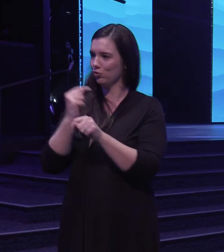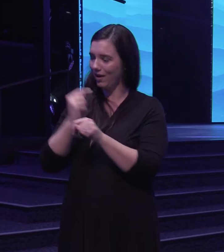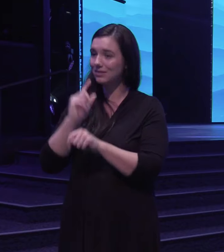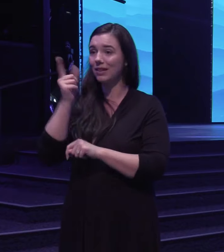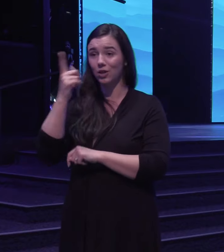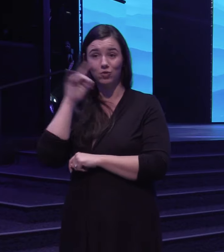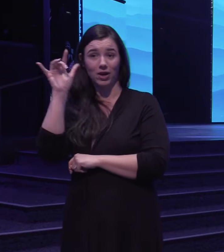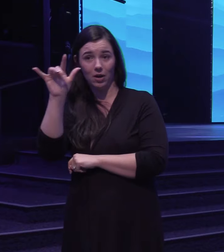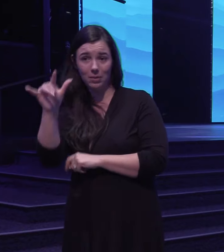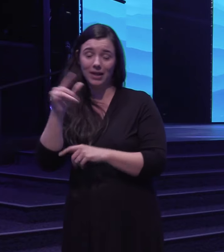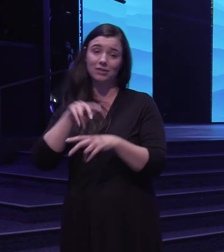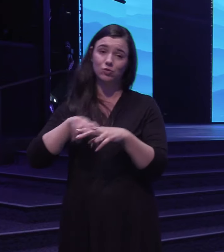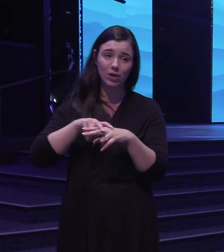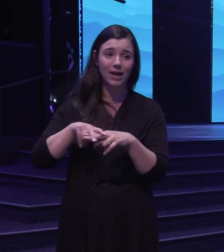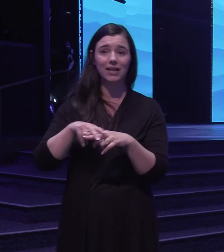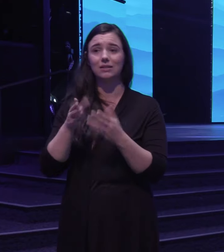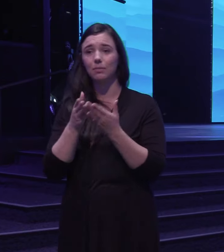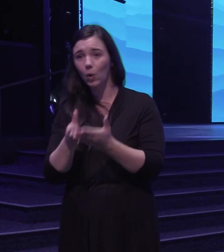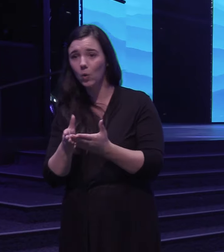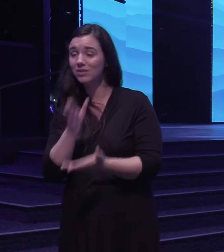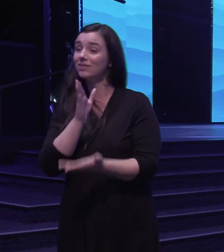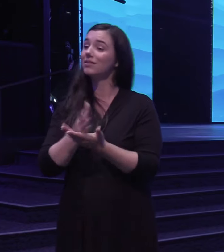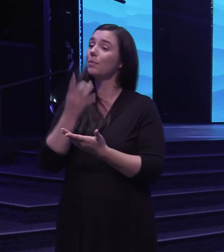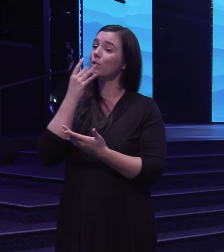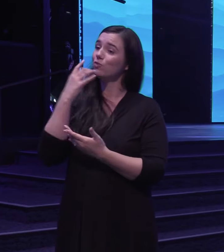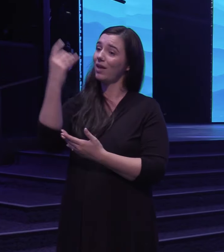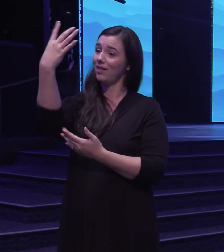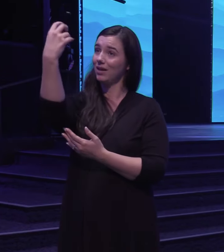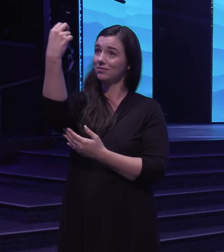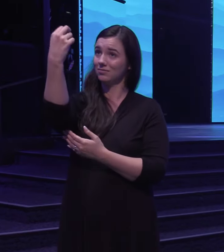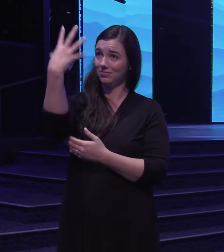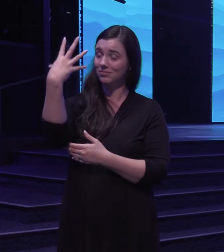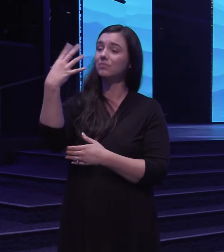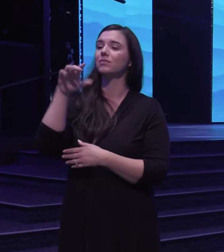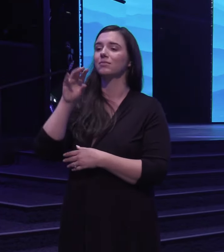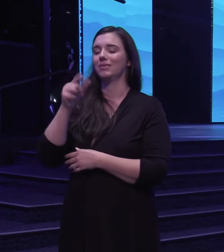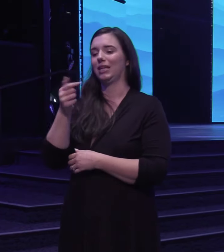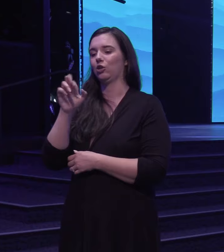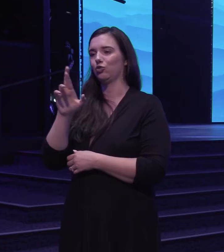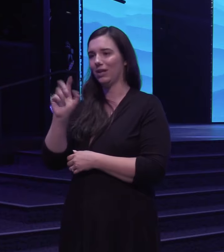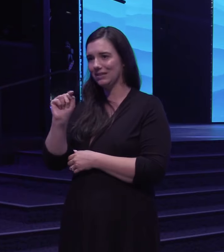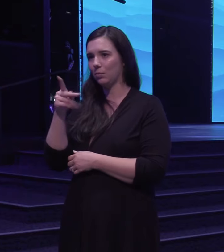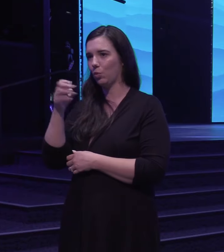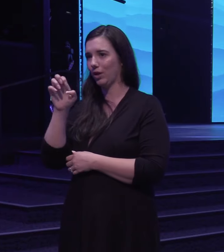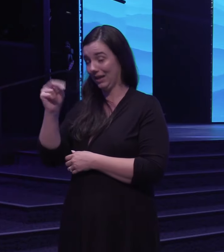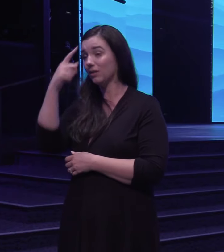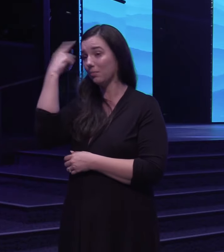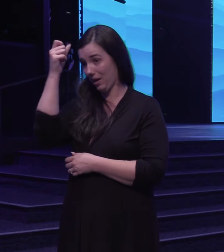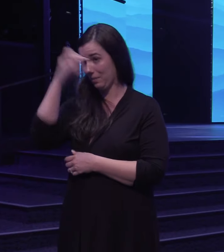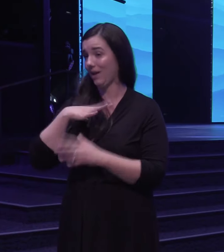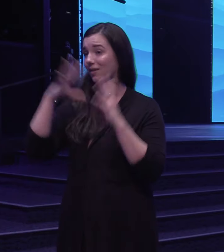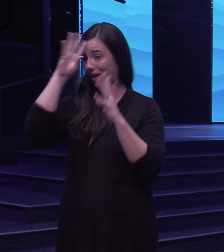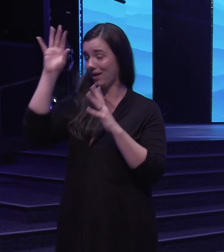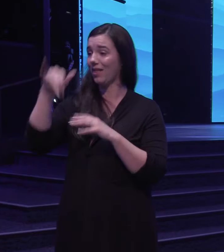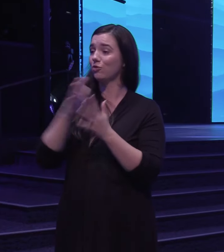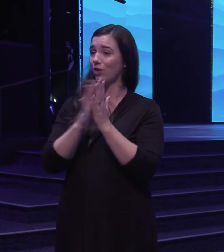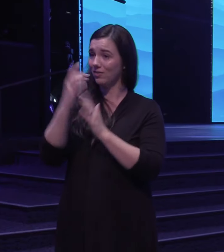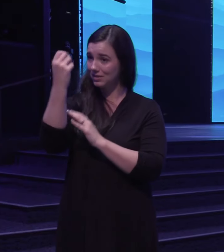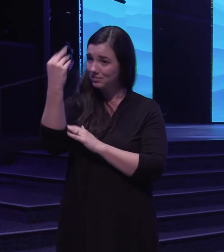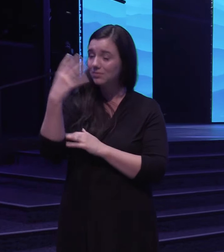for airplanes, trains, and boats. Stops at the red light. Garrett Morgan, a Black man, invented the traffic signal. You can also tell how he invented a